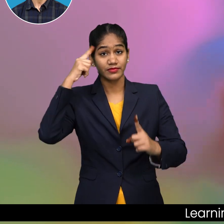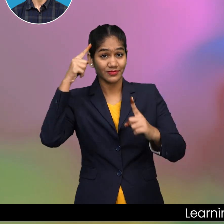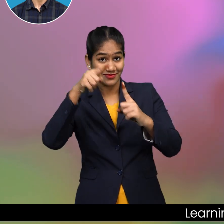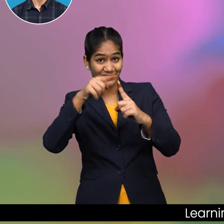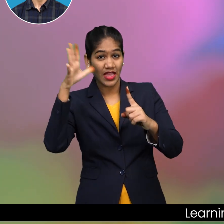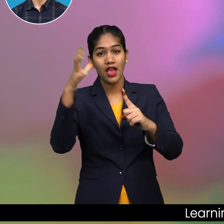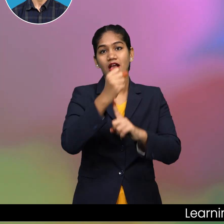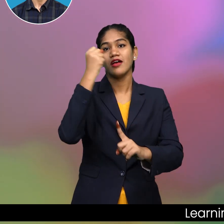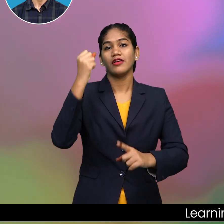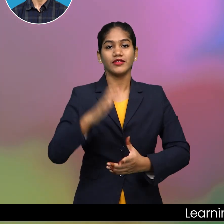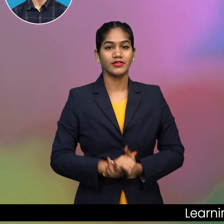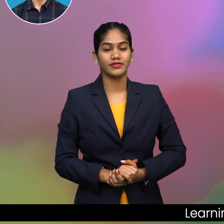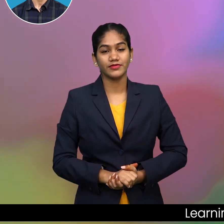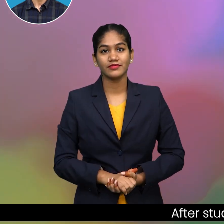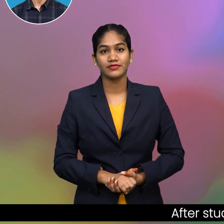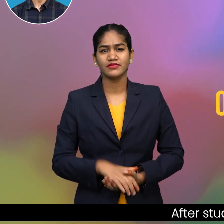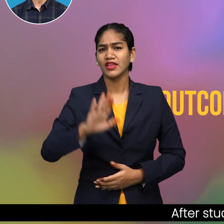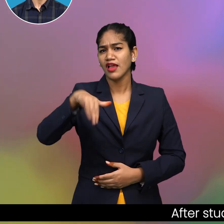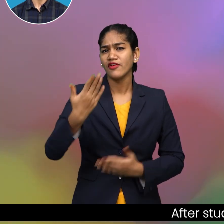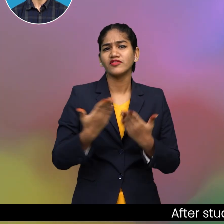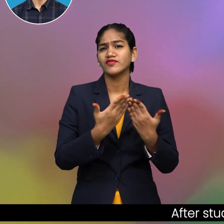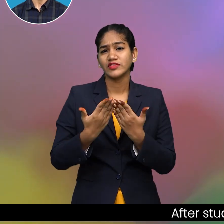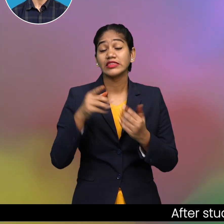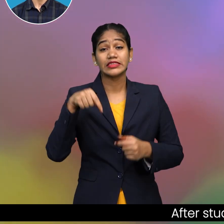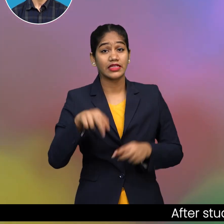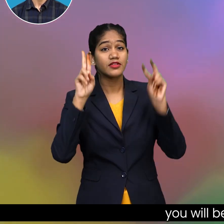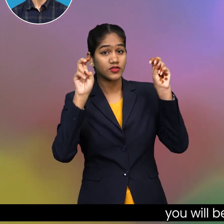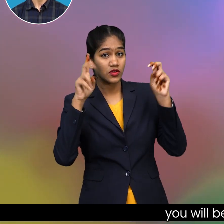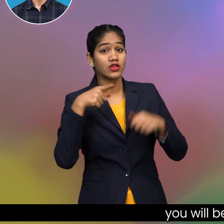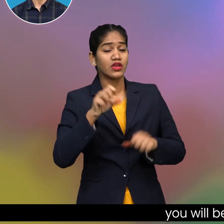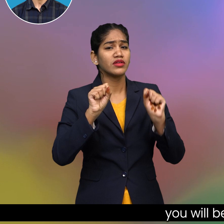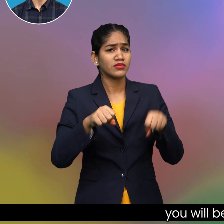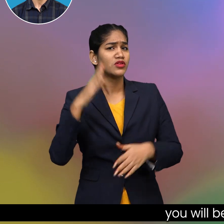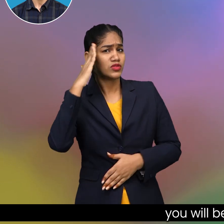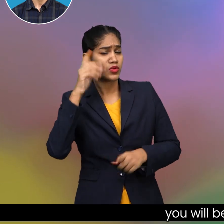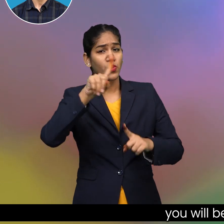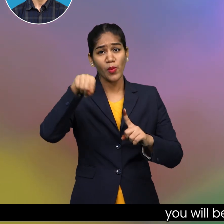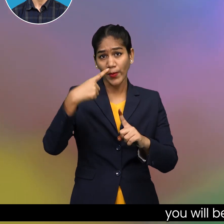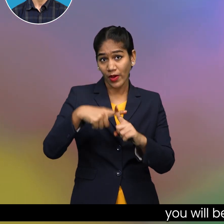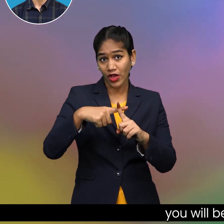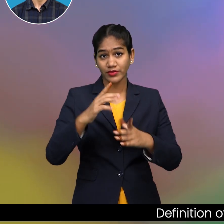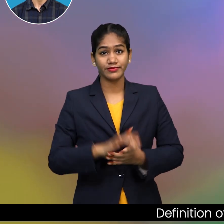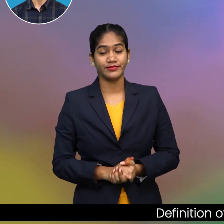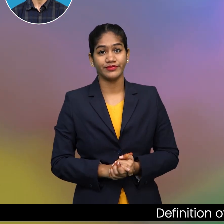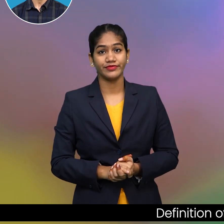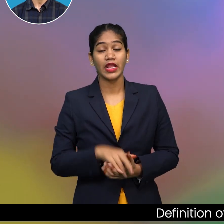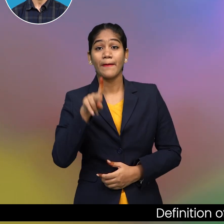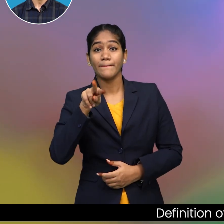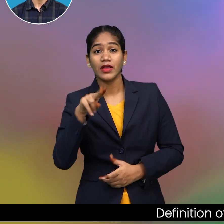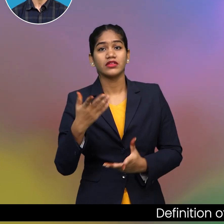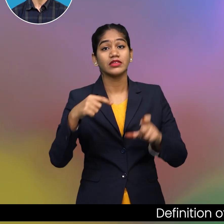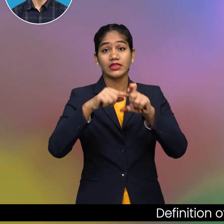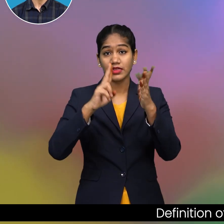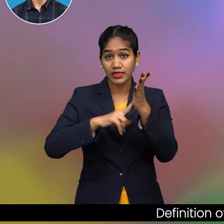Learning outcomes. After studying this topic, you will be knowing about definition